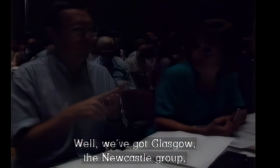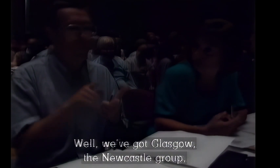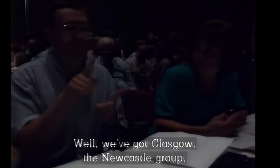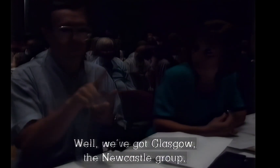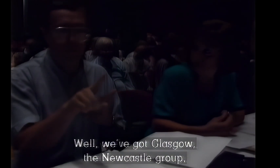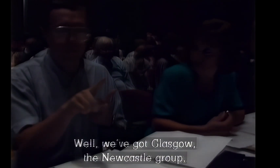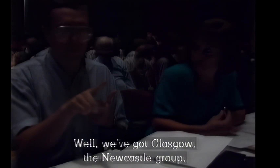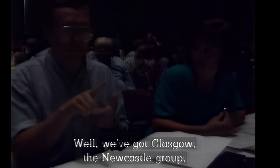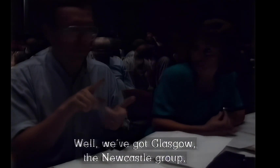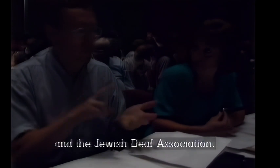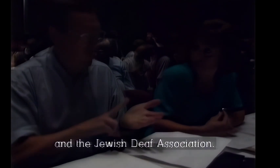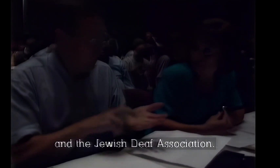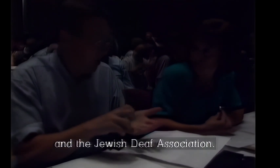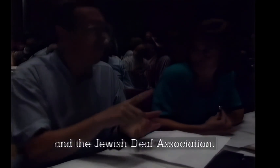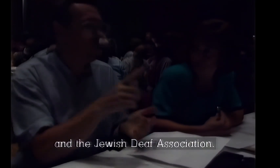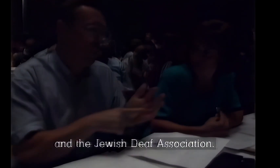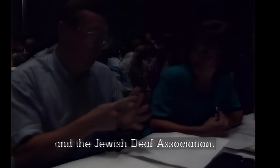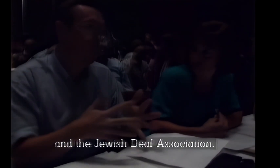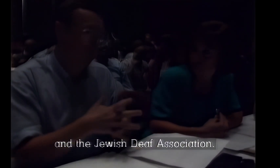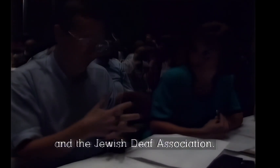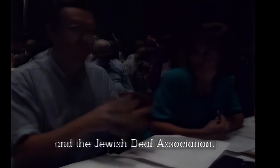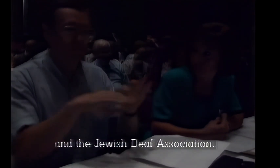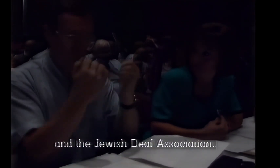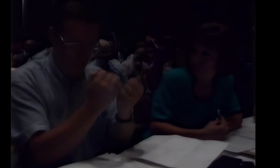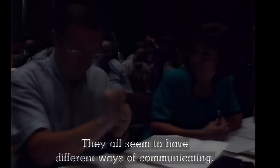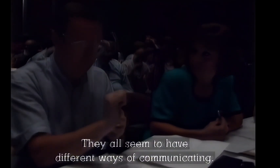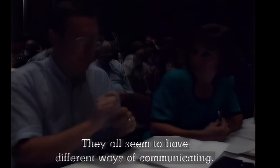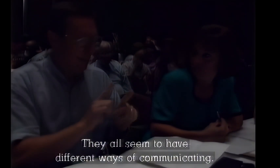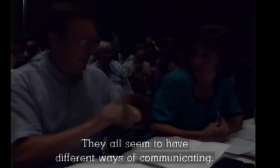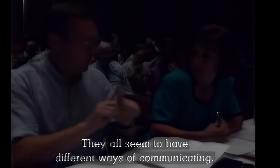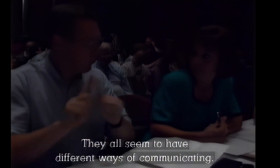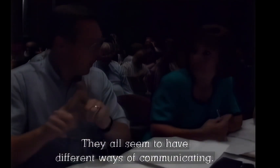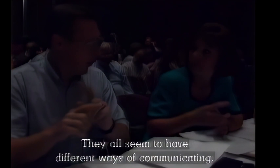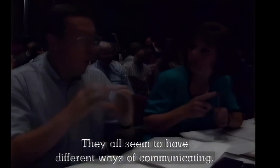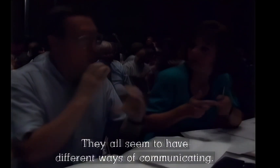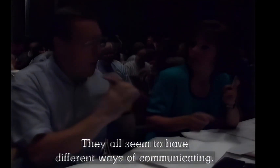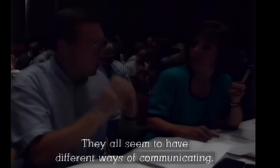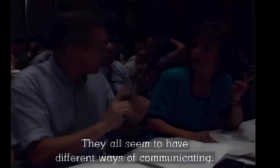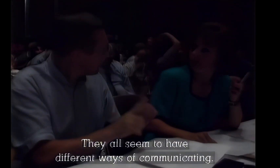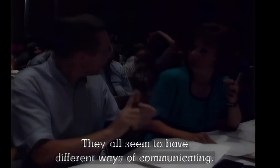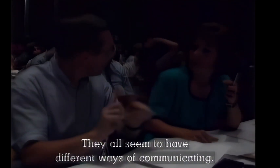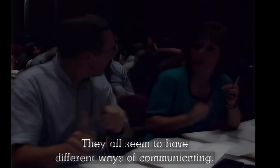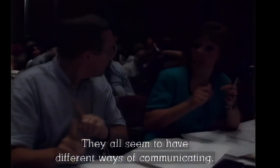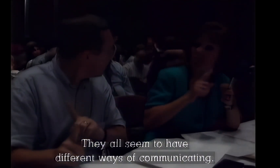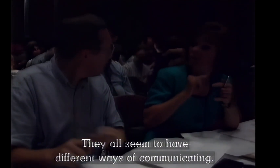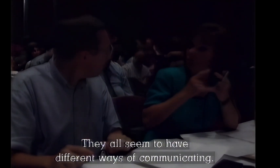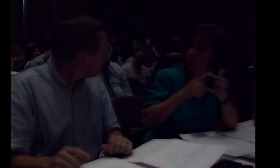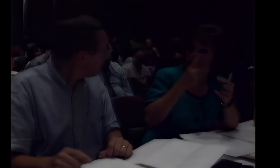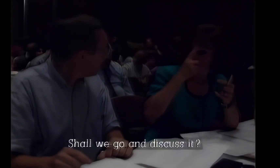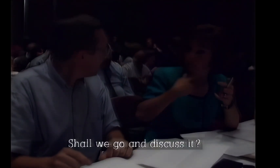Well, we've got Glasgow, the Newcastle group, and the Jewish Deaf Association. They all seem to have different ways of communicating, don't they?